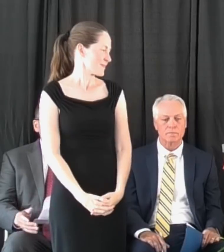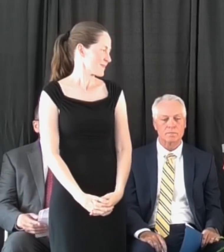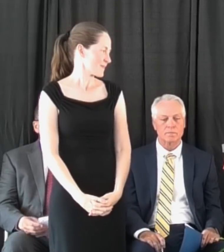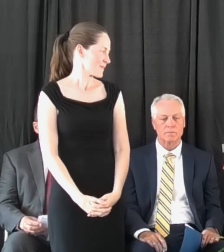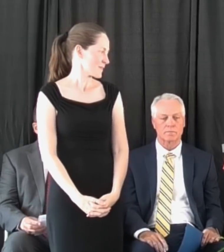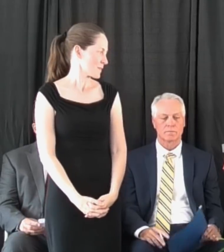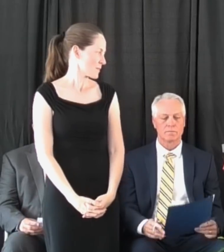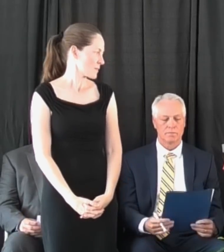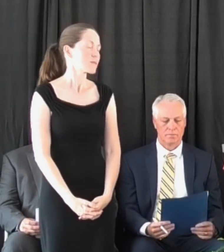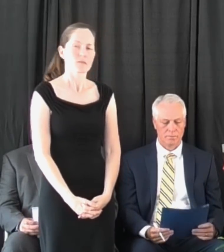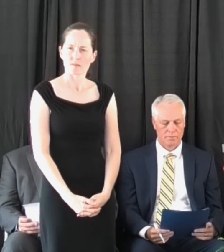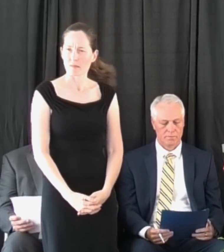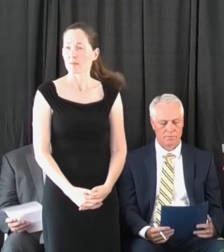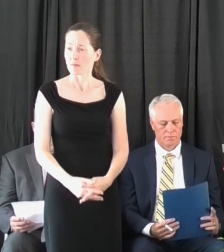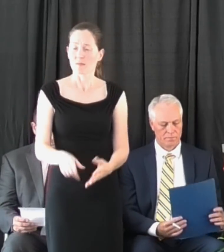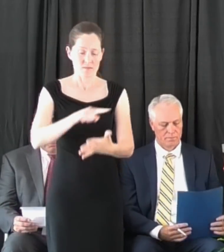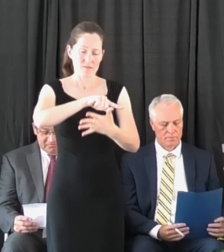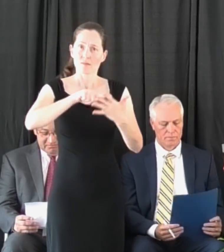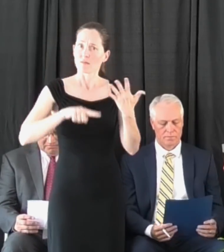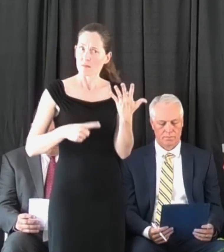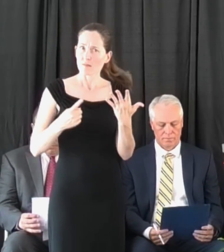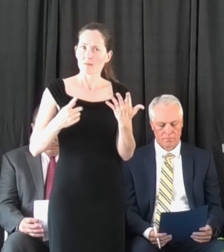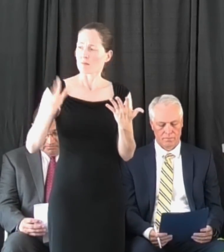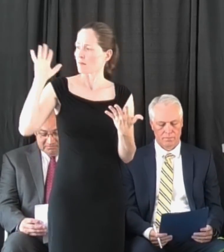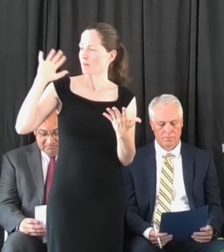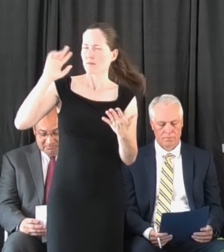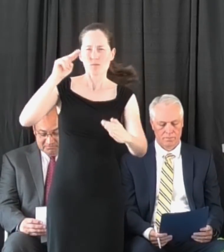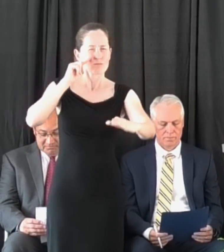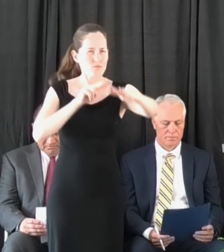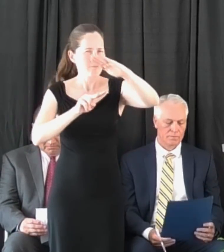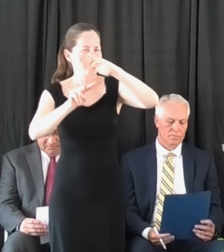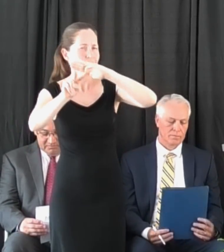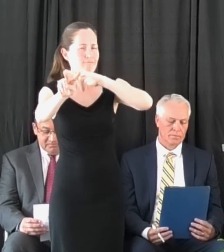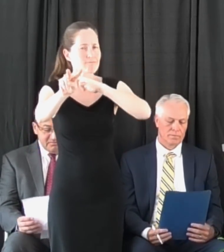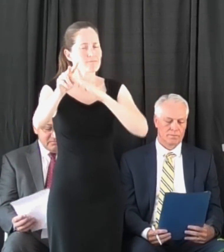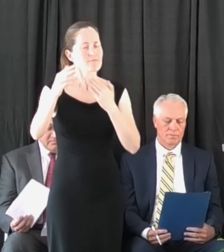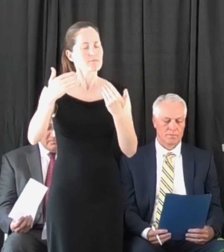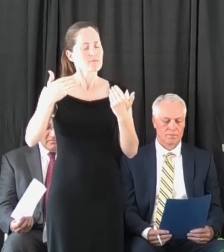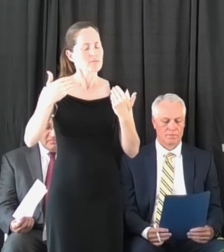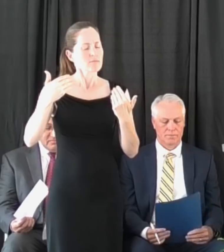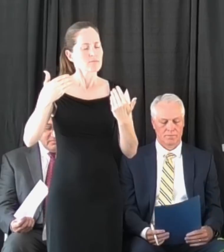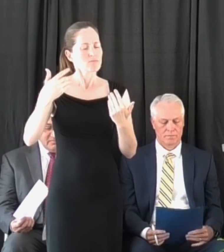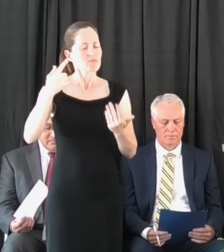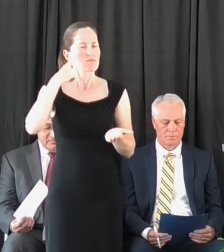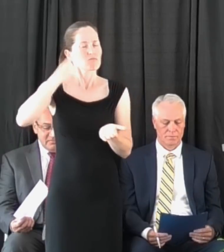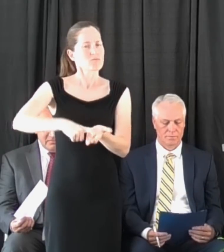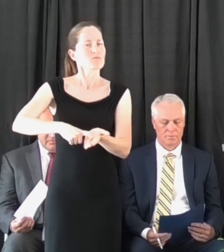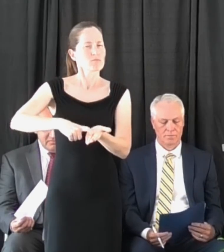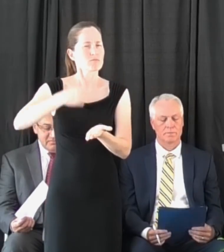They had the vision and the foresight and the courage to realize that Howard County needed a new